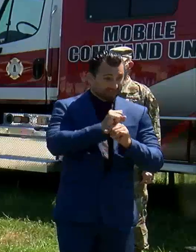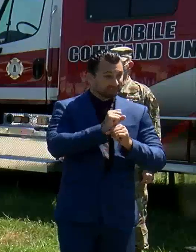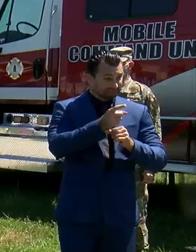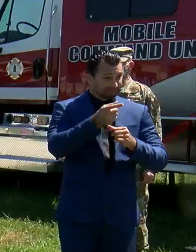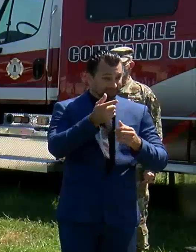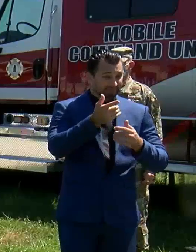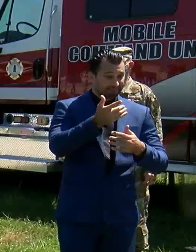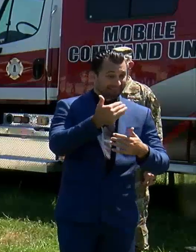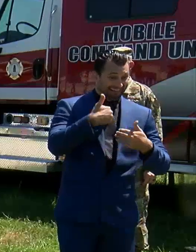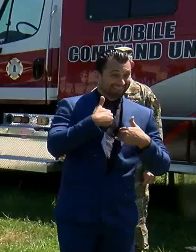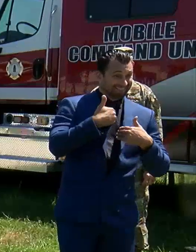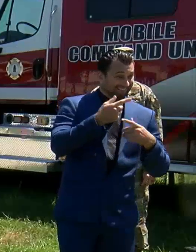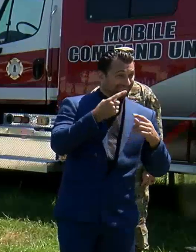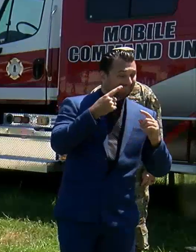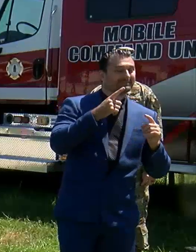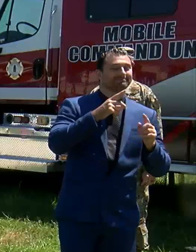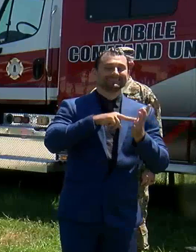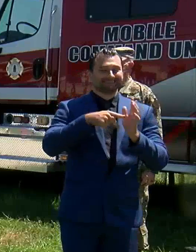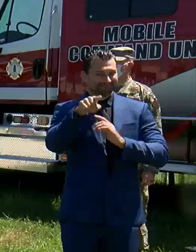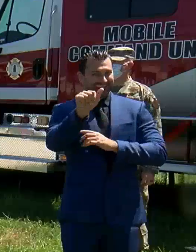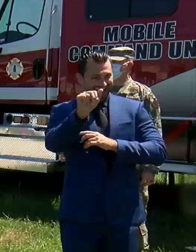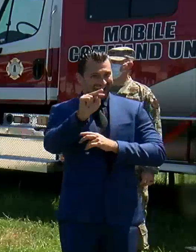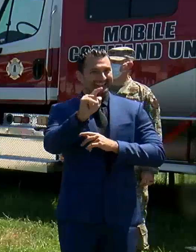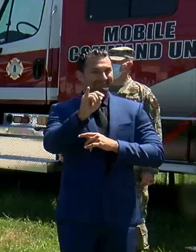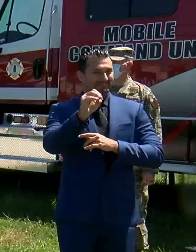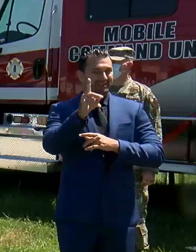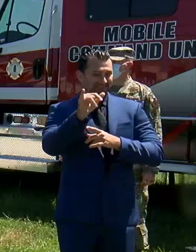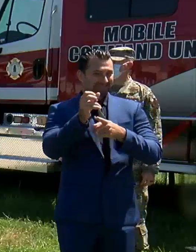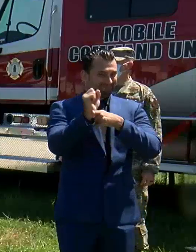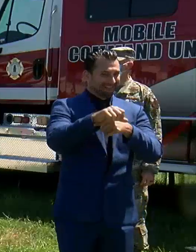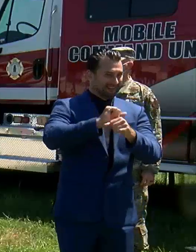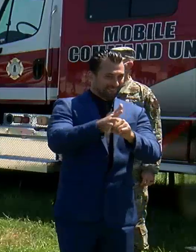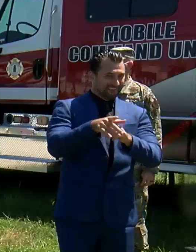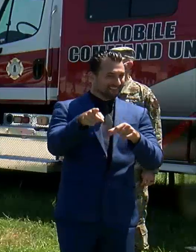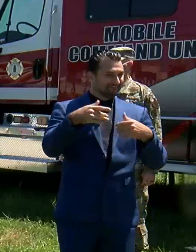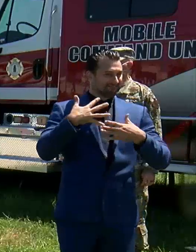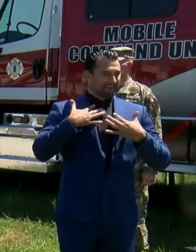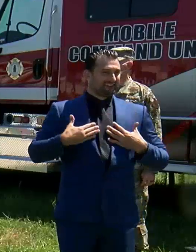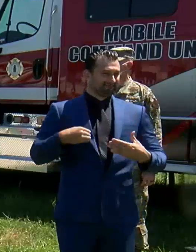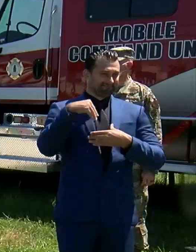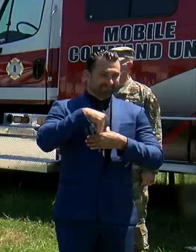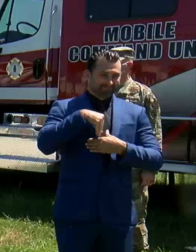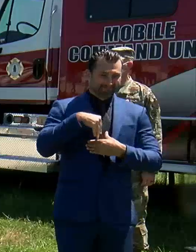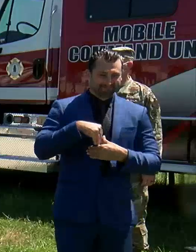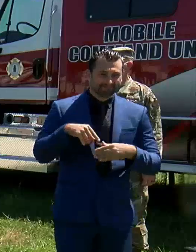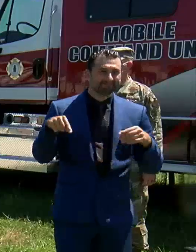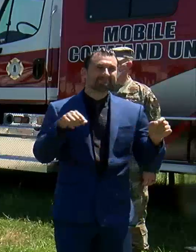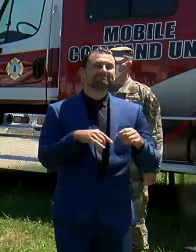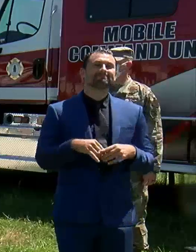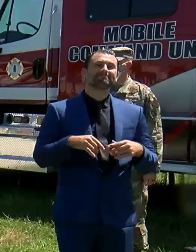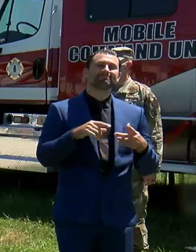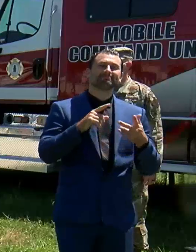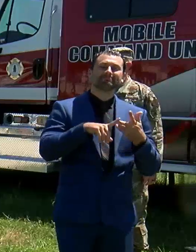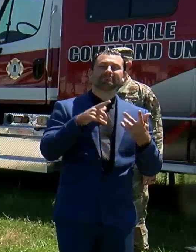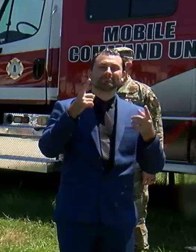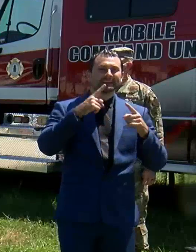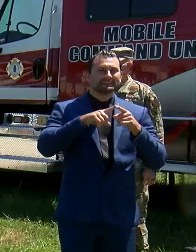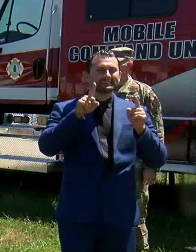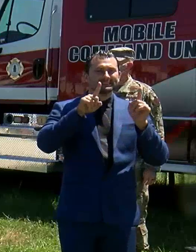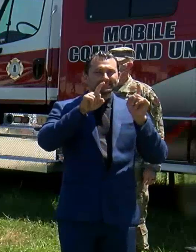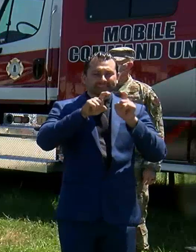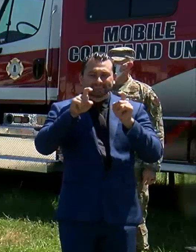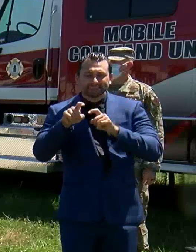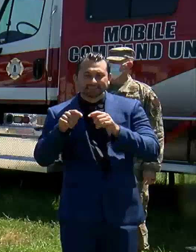serological testing. We've done a survey of all the hospitals that may need some, so we're going to send them to any hospital that wants it. Clearly,